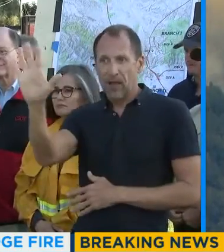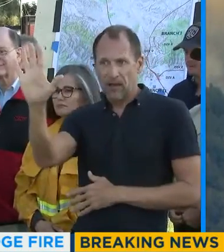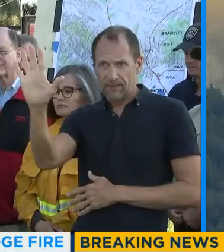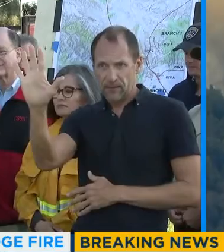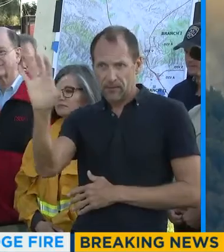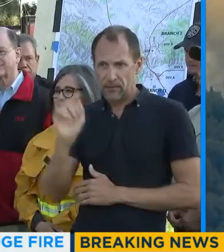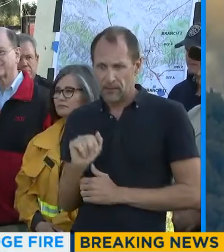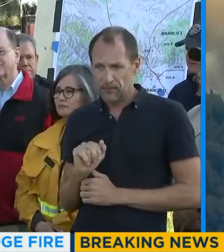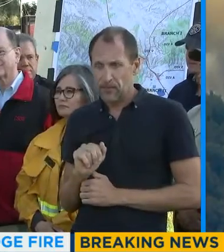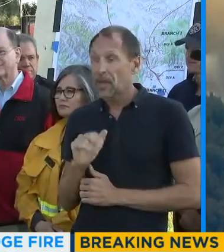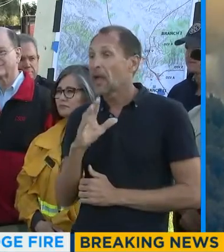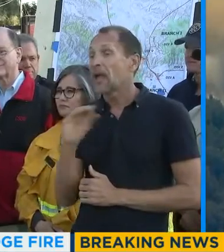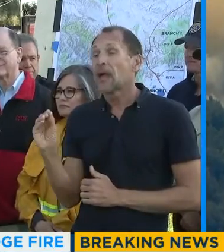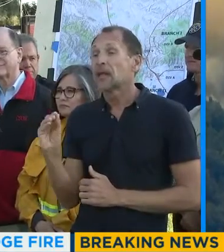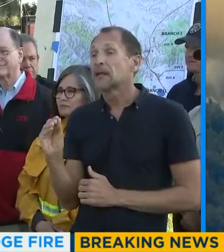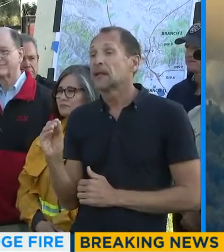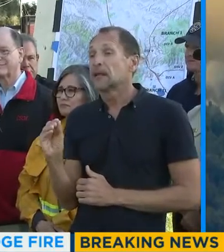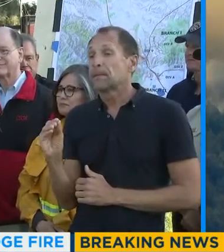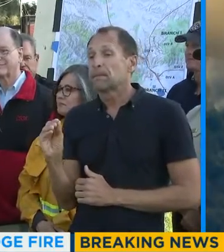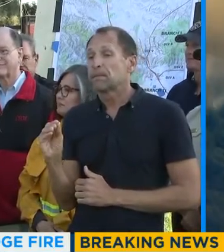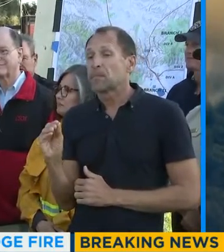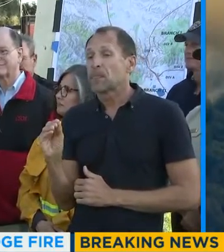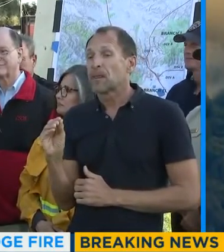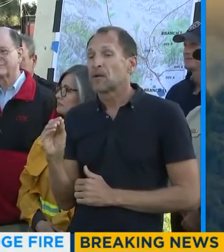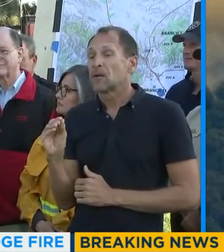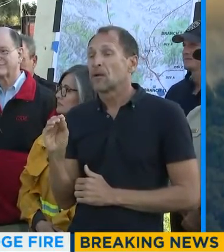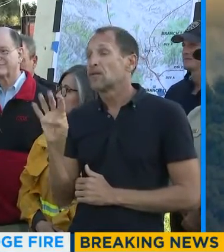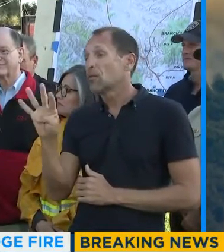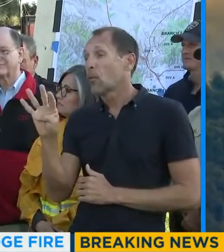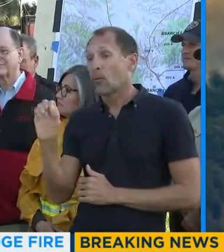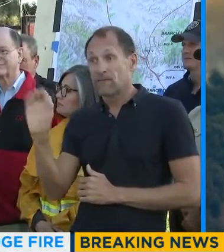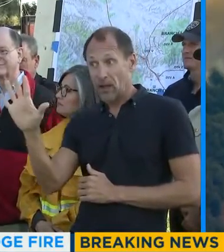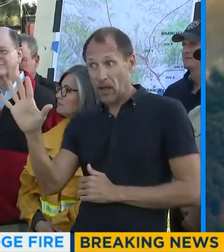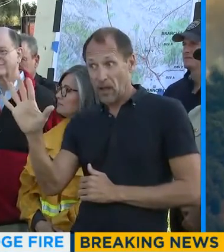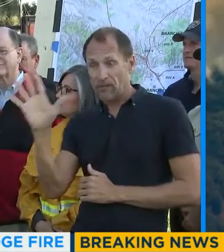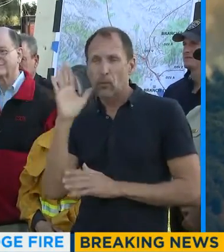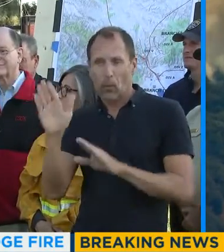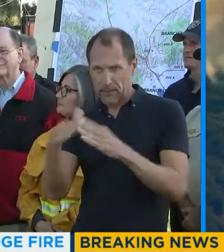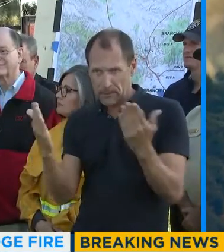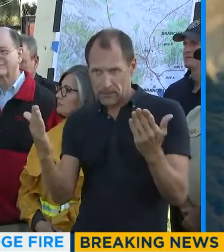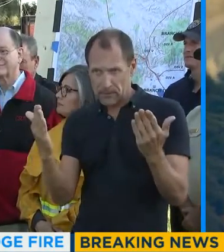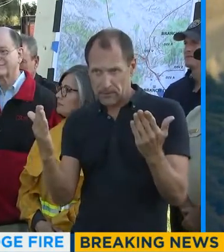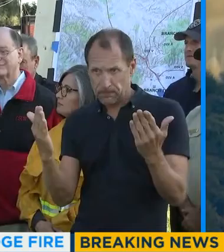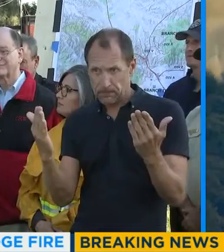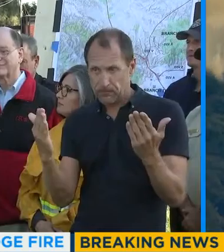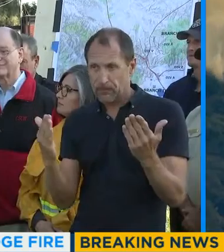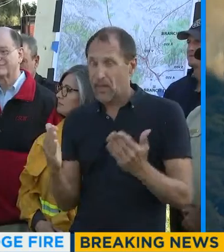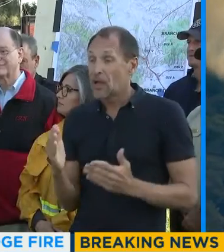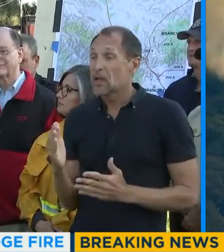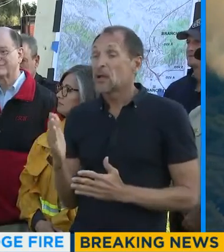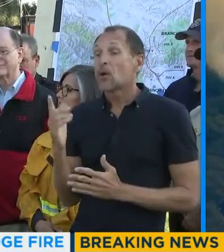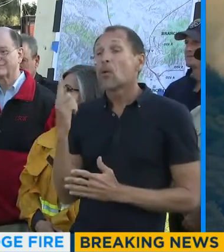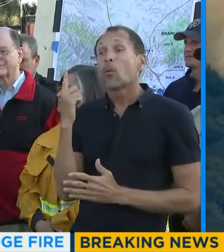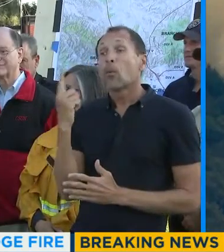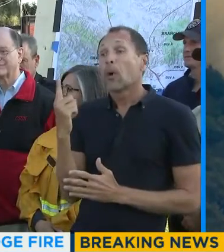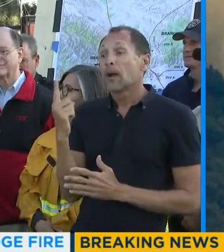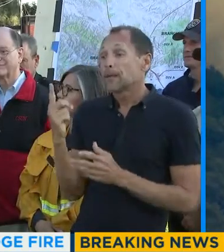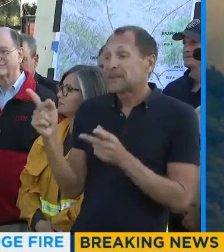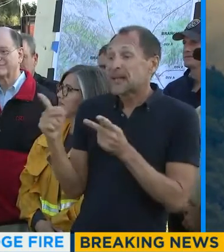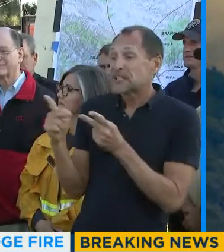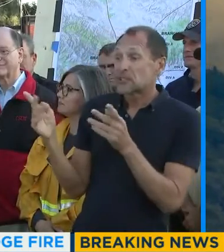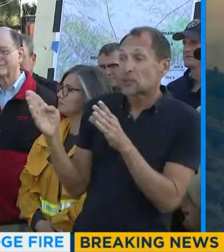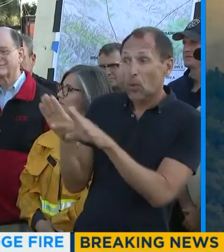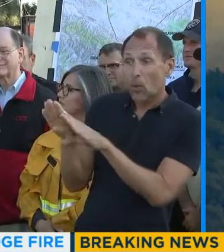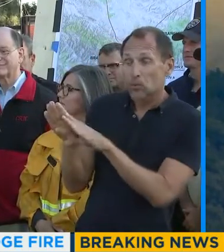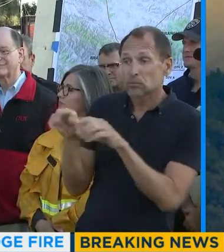going to be lifting all closures on Interstate 405. The only remaining closure that is going to remain